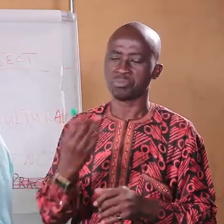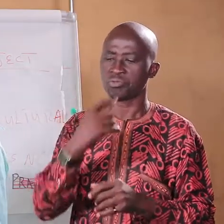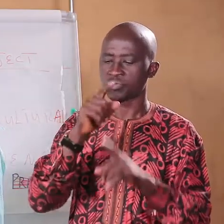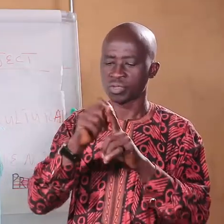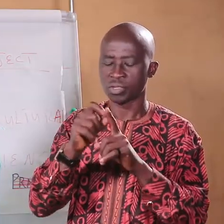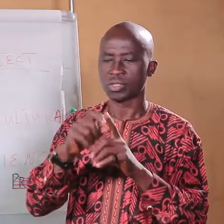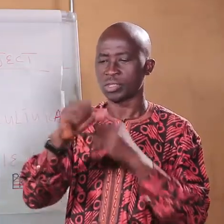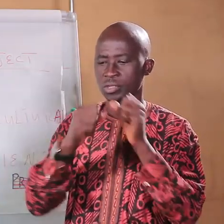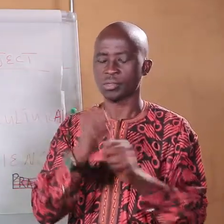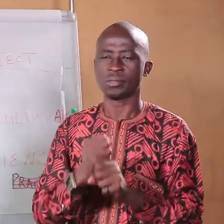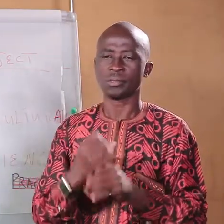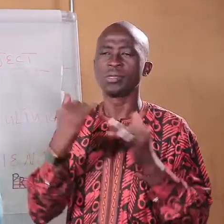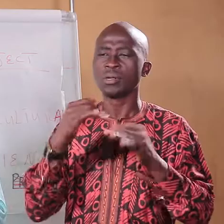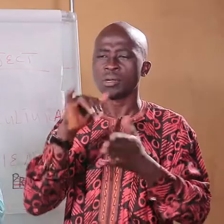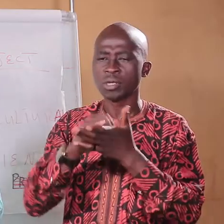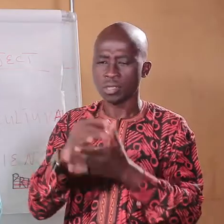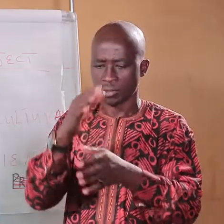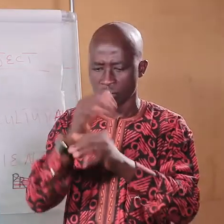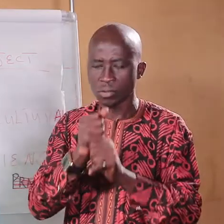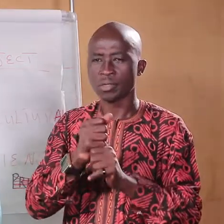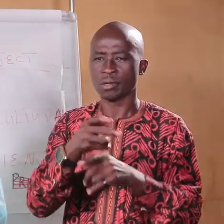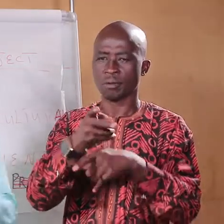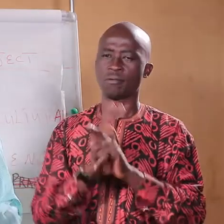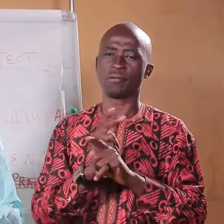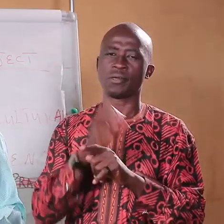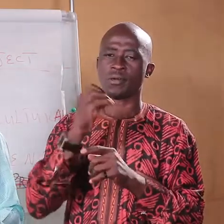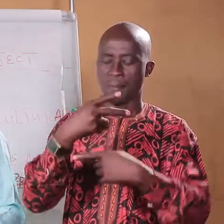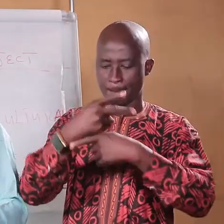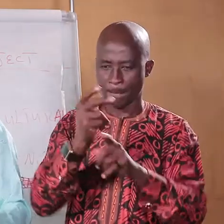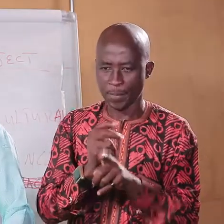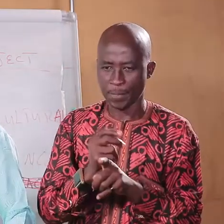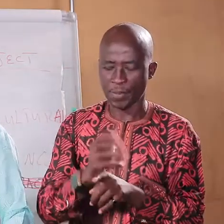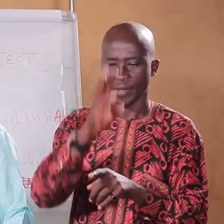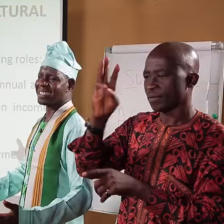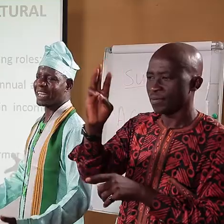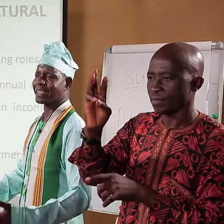annum. Now that he has obtained a loan, he will be producing